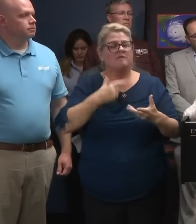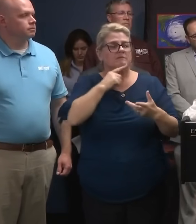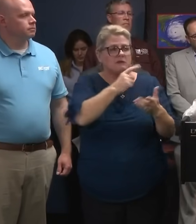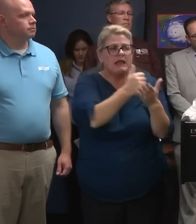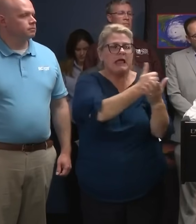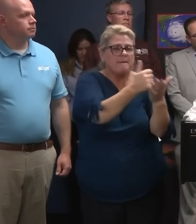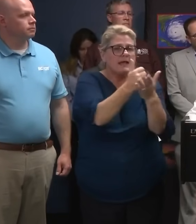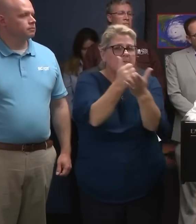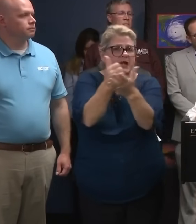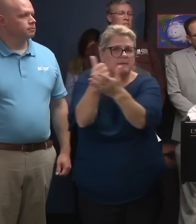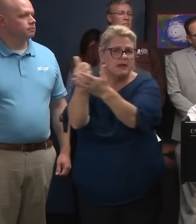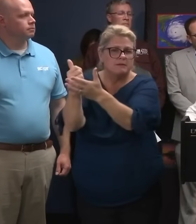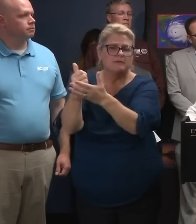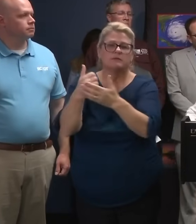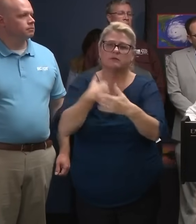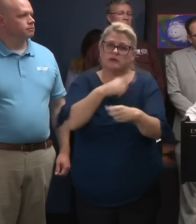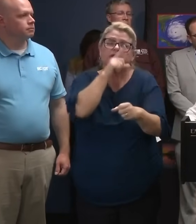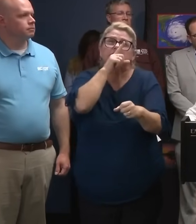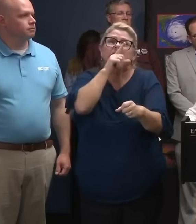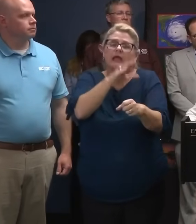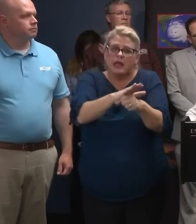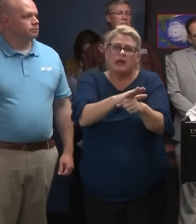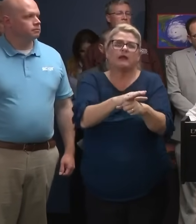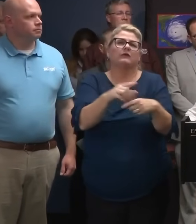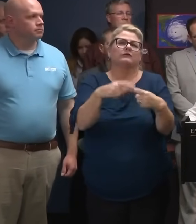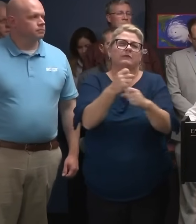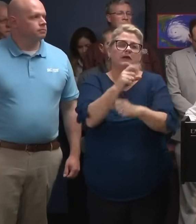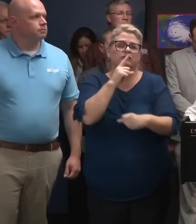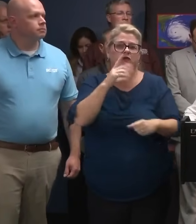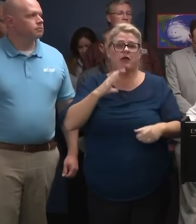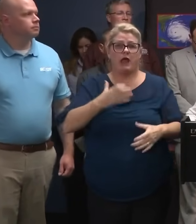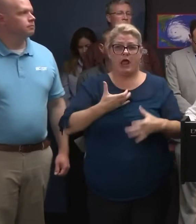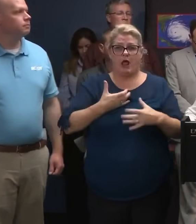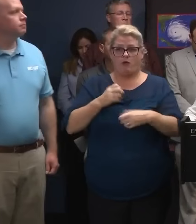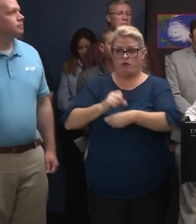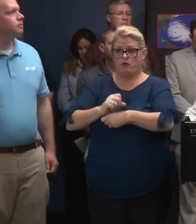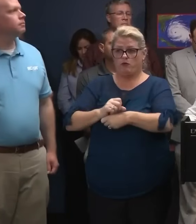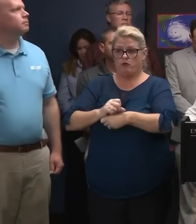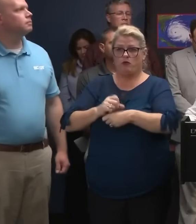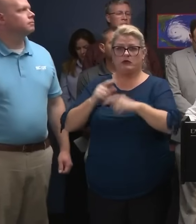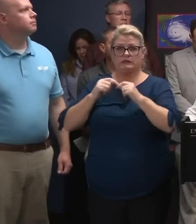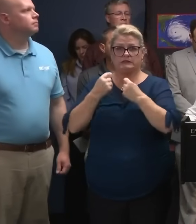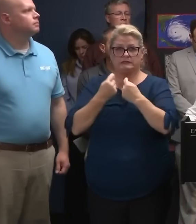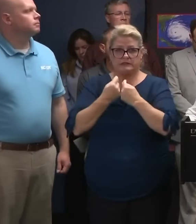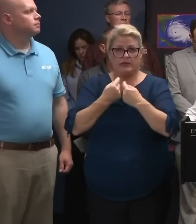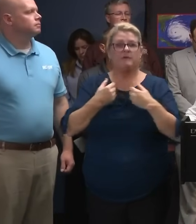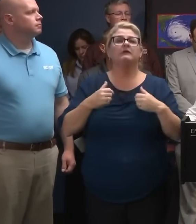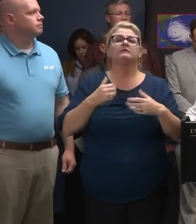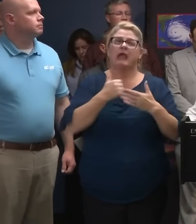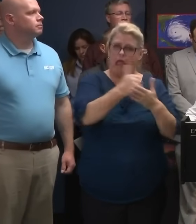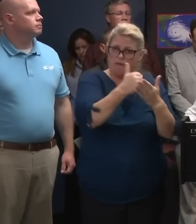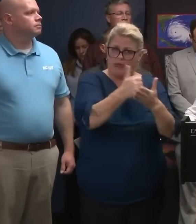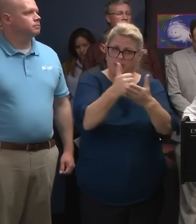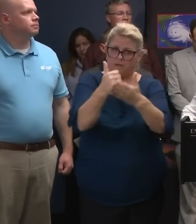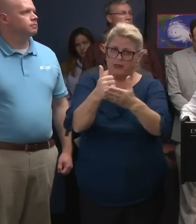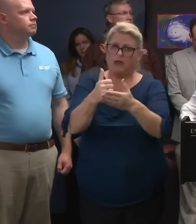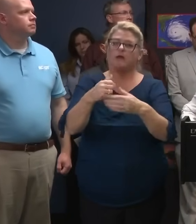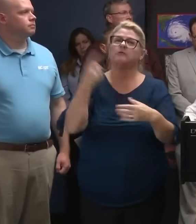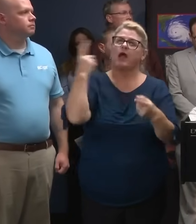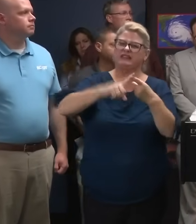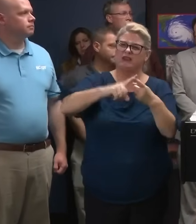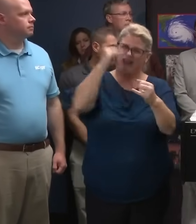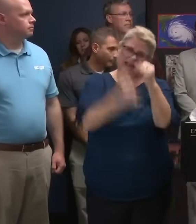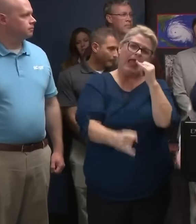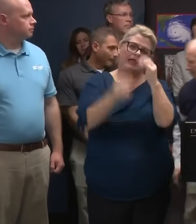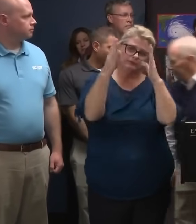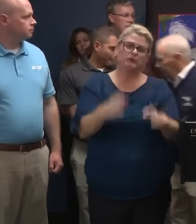again, we are dedicated to ensuring that our team stays active as long as people are without power in South Carolina. Thank you, Governor.